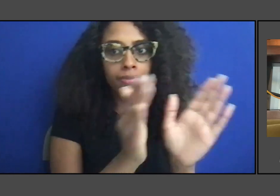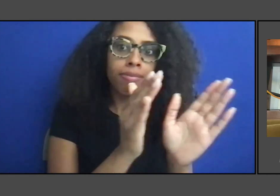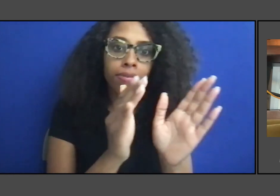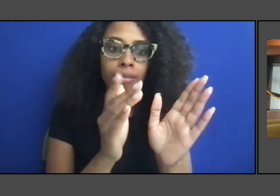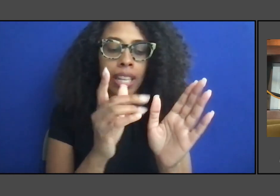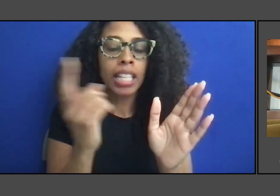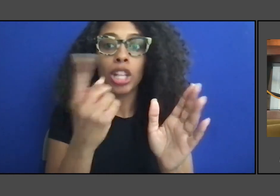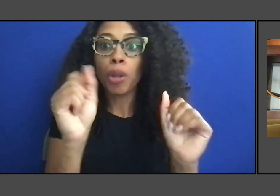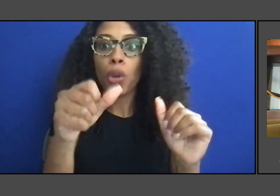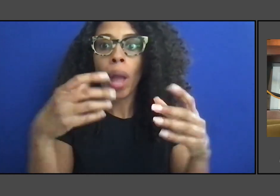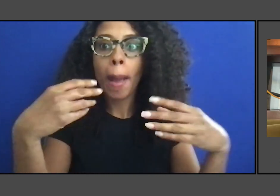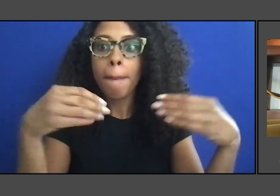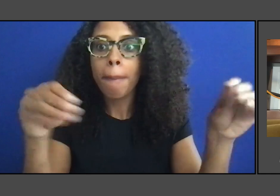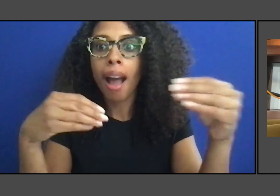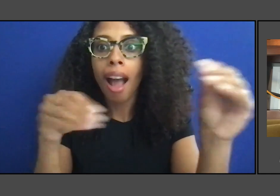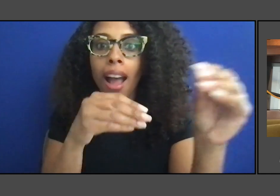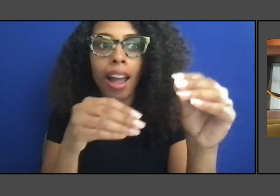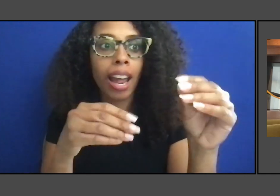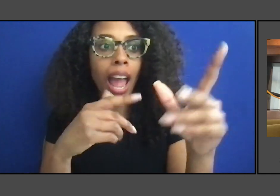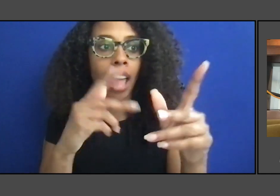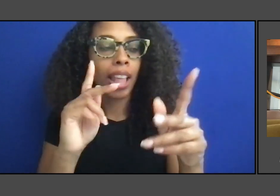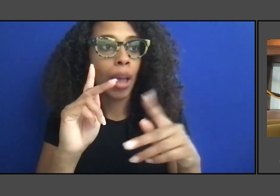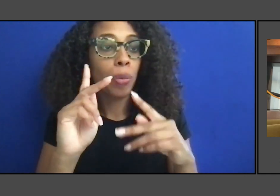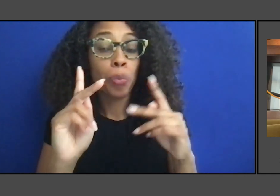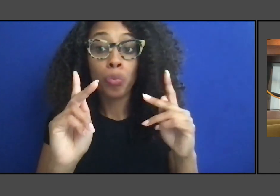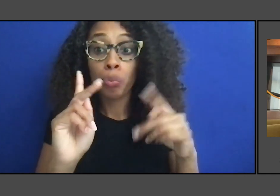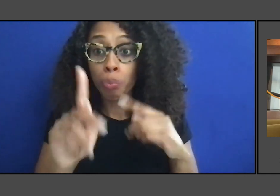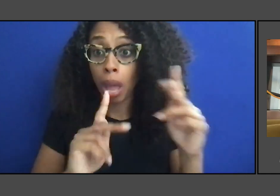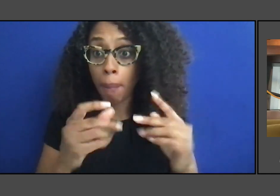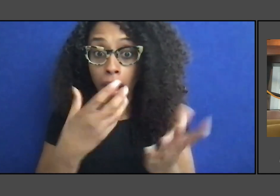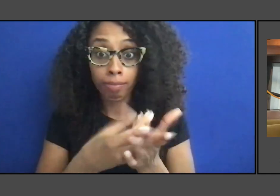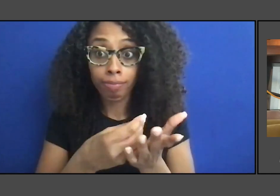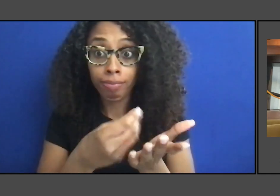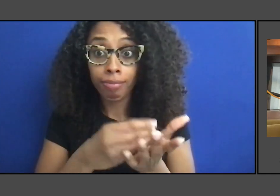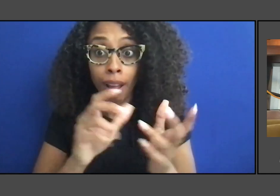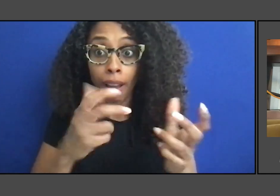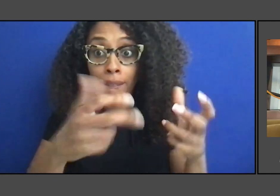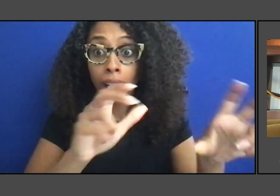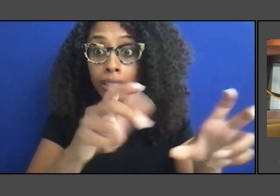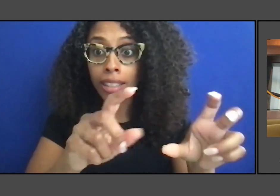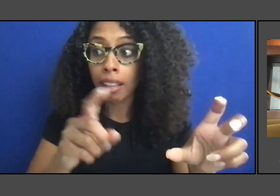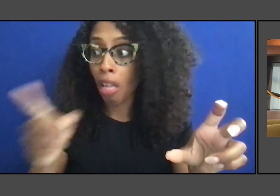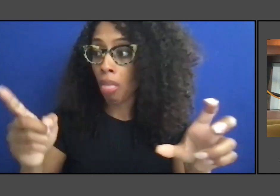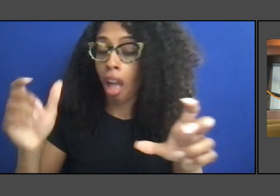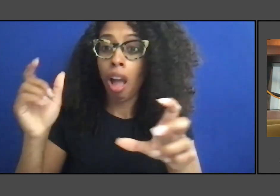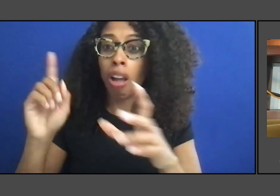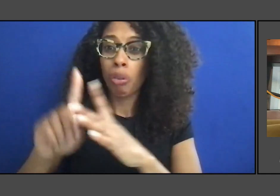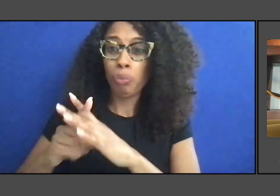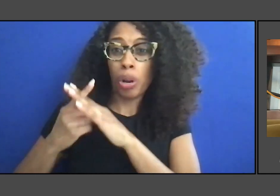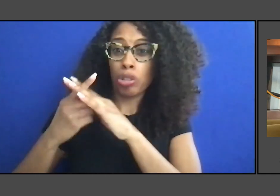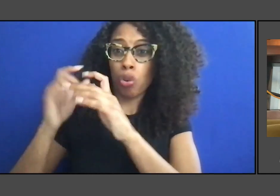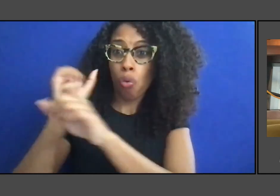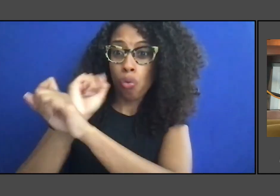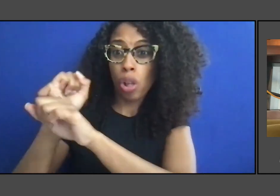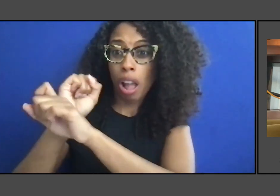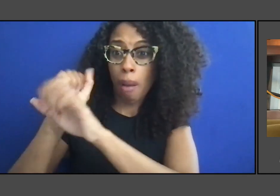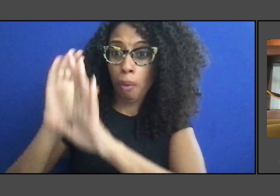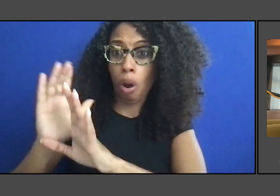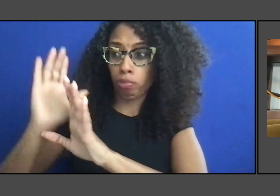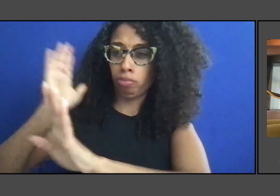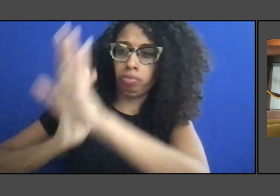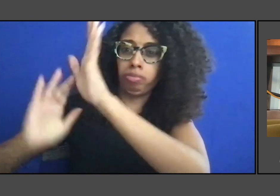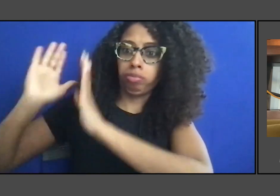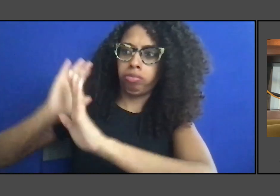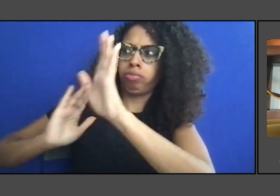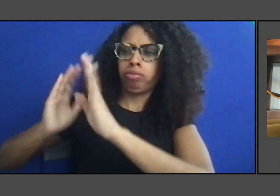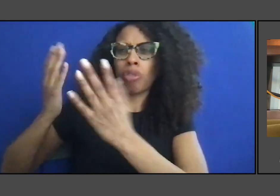it, it's like those folks have probably passed away. You know what I mean? And those two ratios next to each